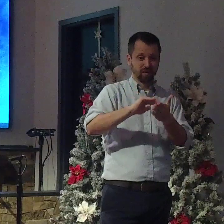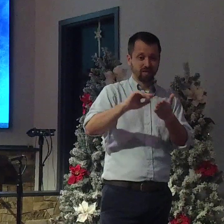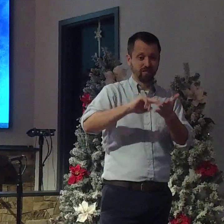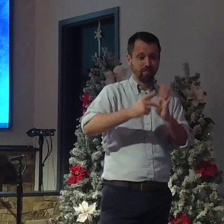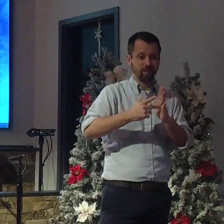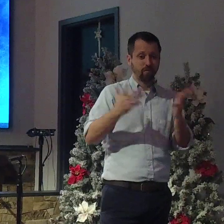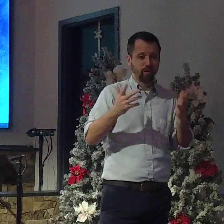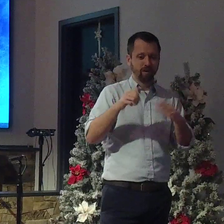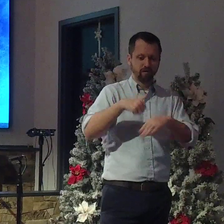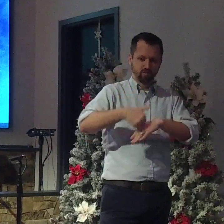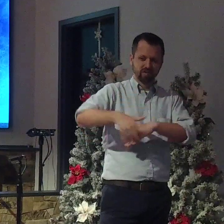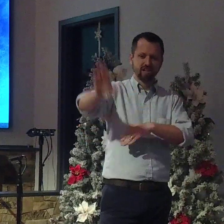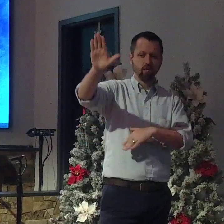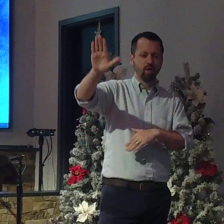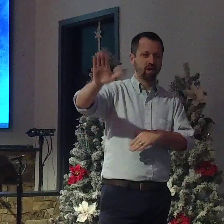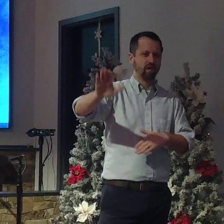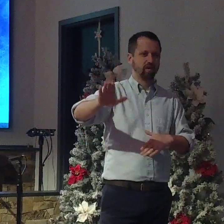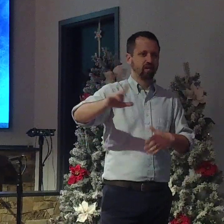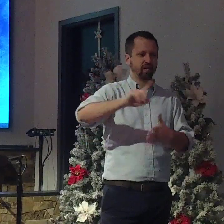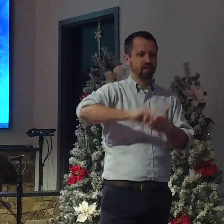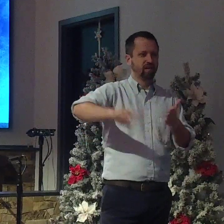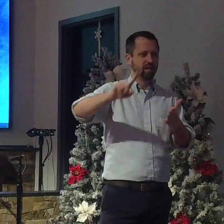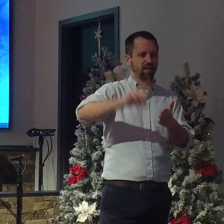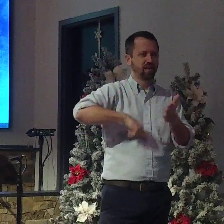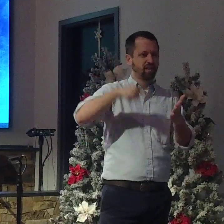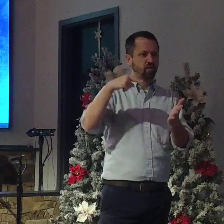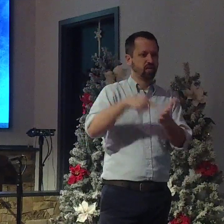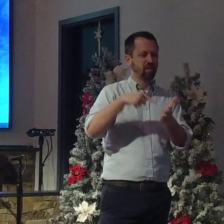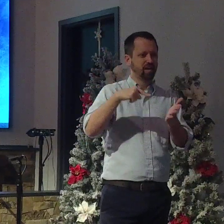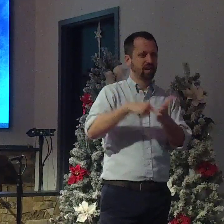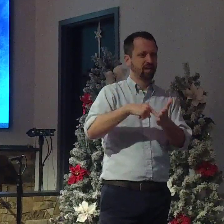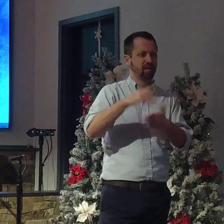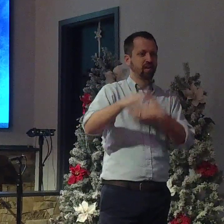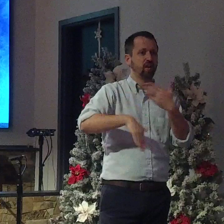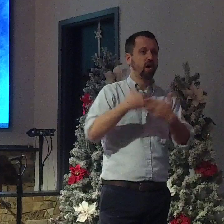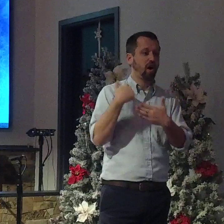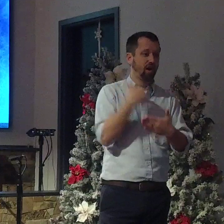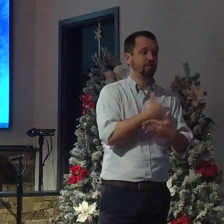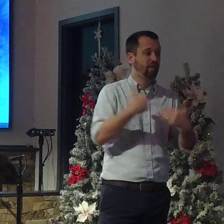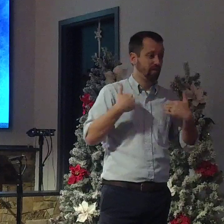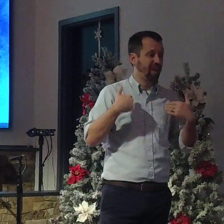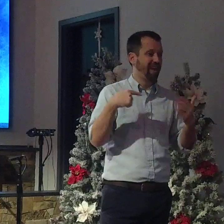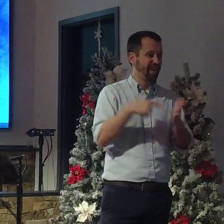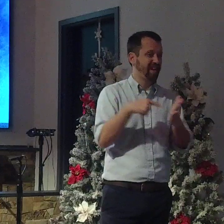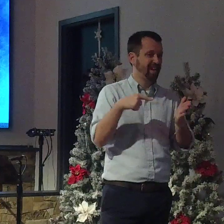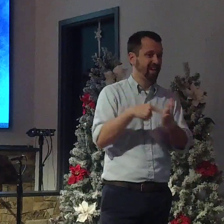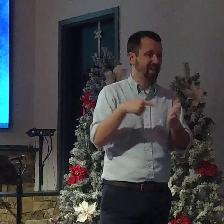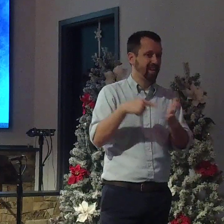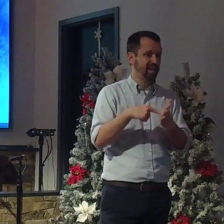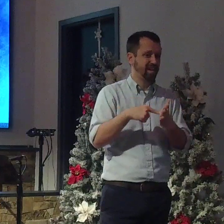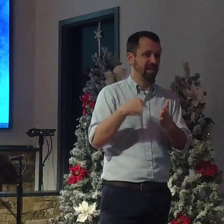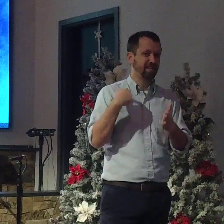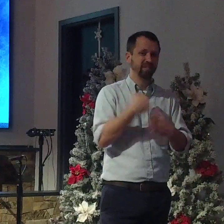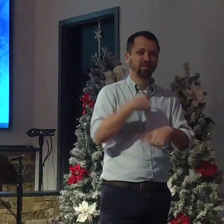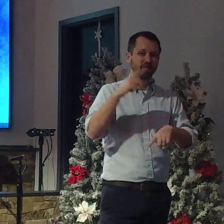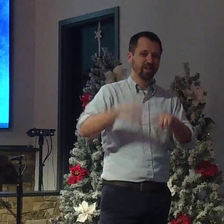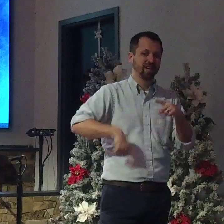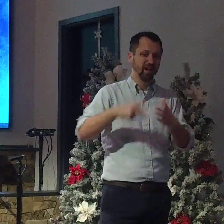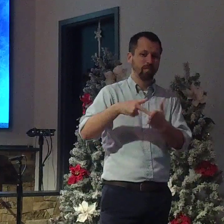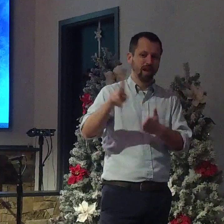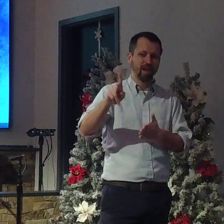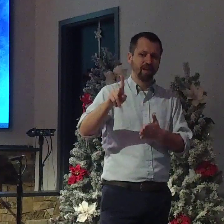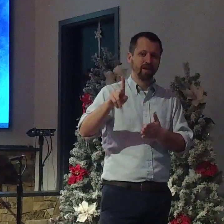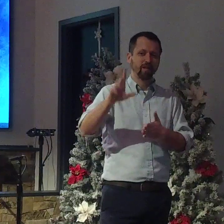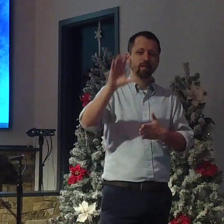do. Acts 16:31 says, believe on the Lord Jesus Christ, and you will be saved. The moment